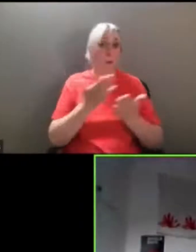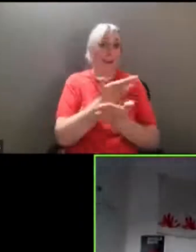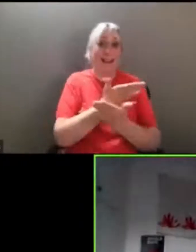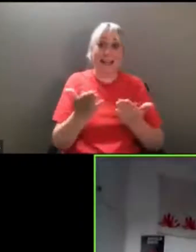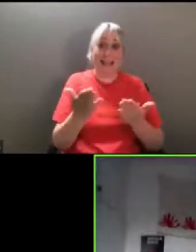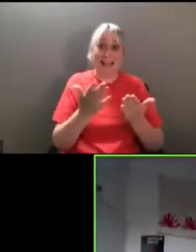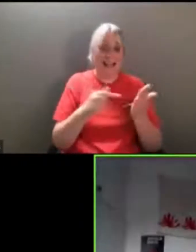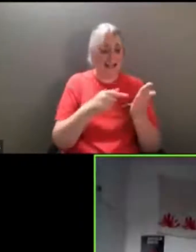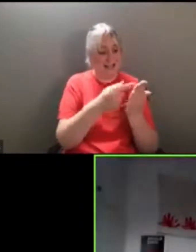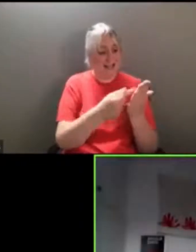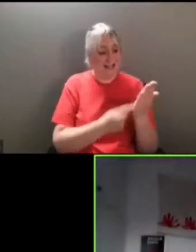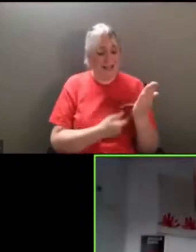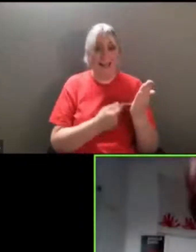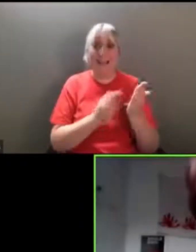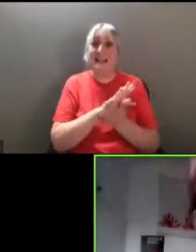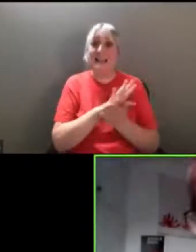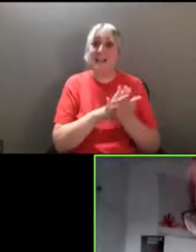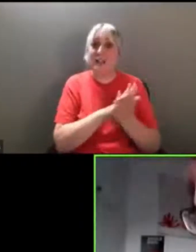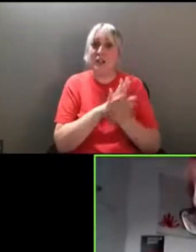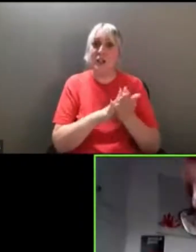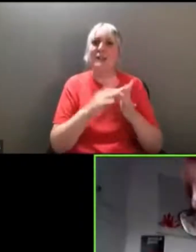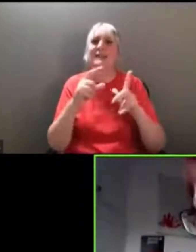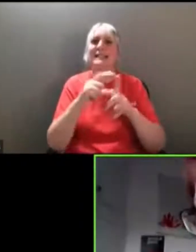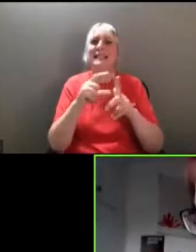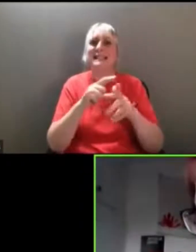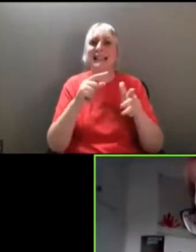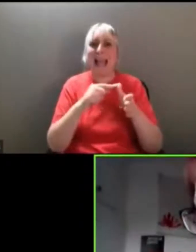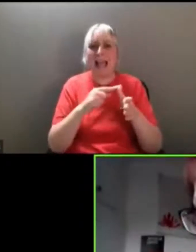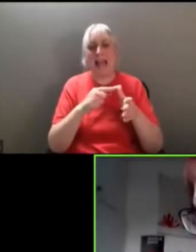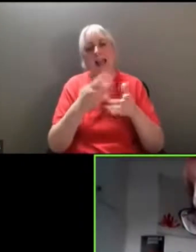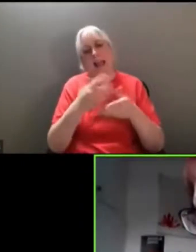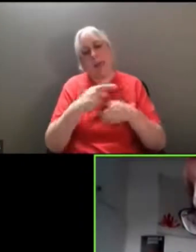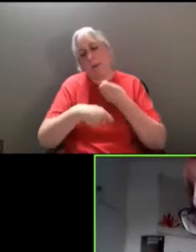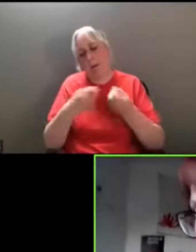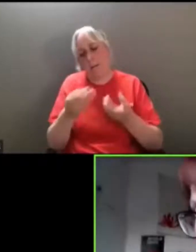well, with the DDA, now the Equality Act, and